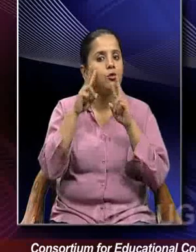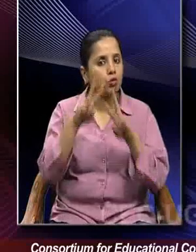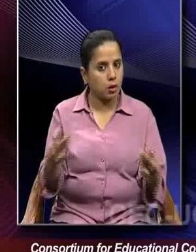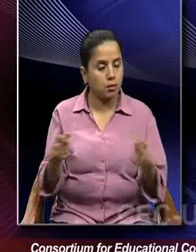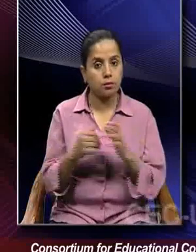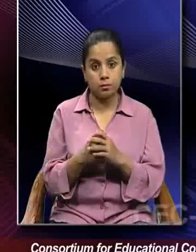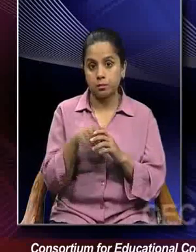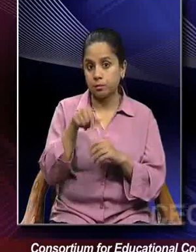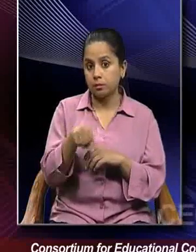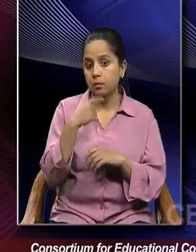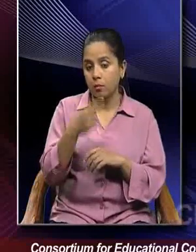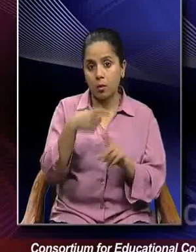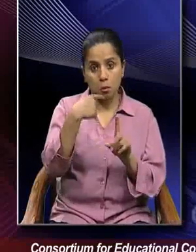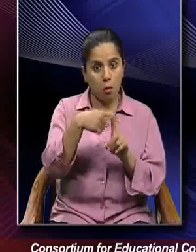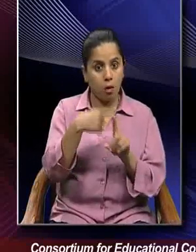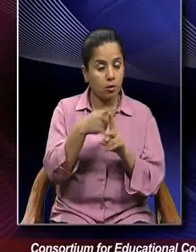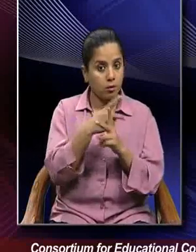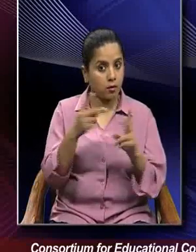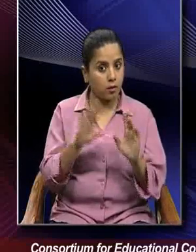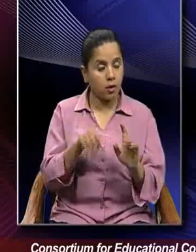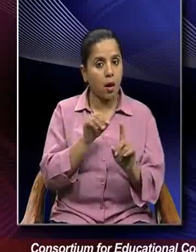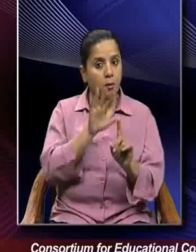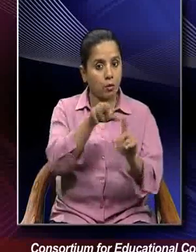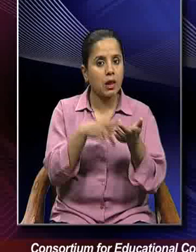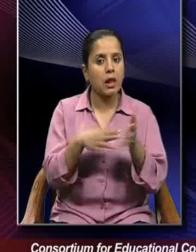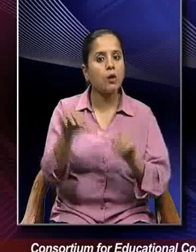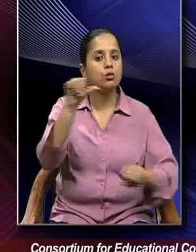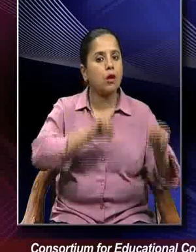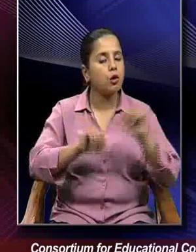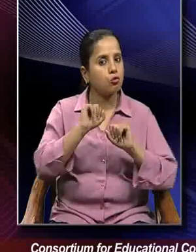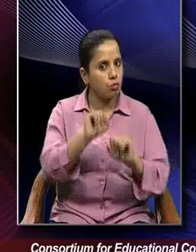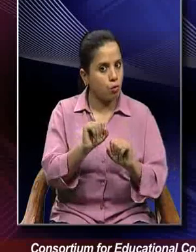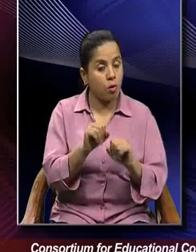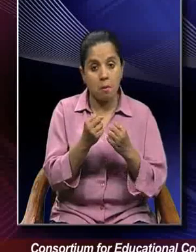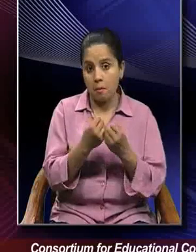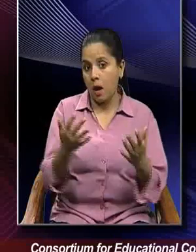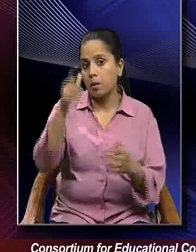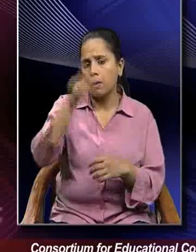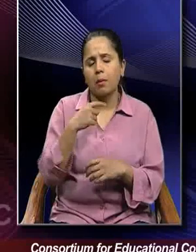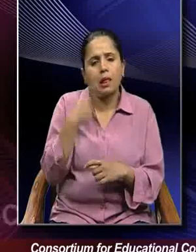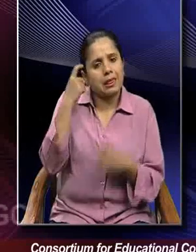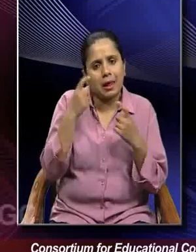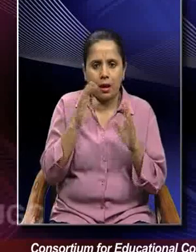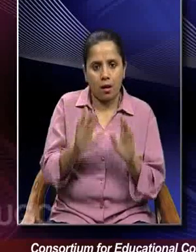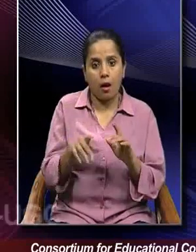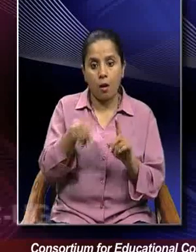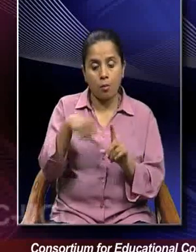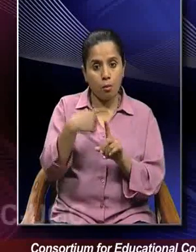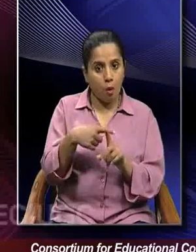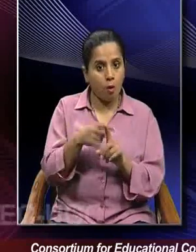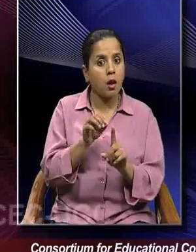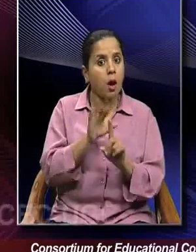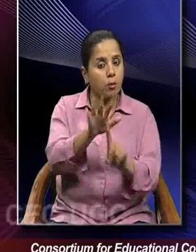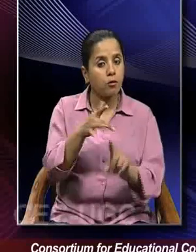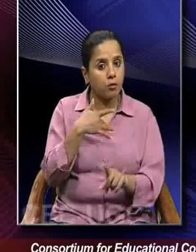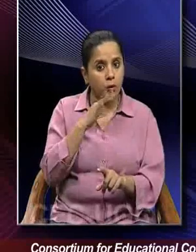So positivism is the approach of natural sciences. So many people assume that positivist approach is